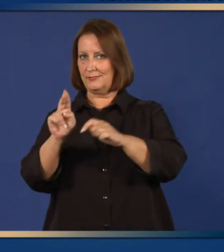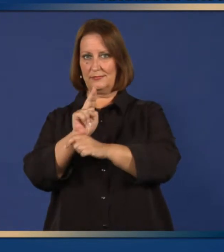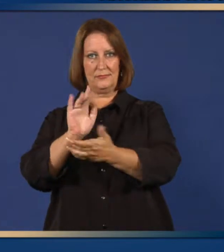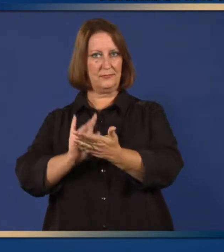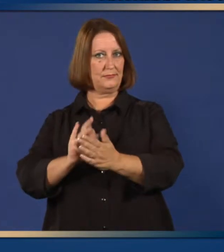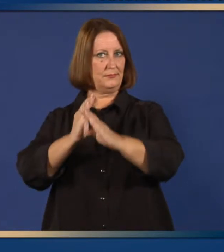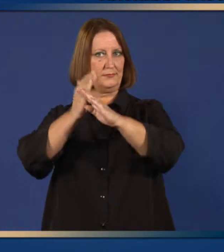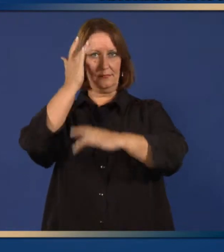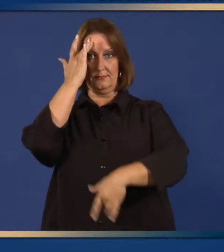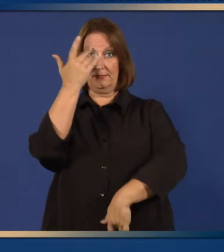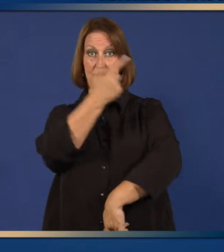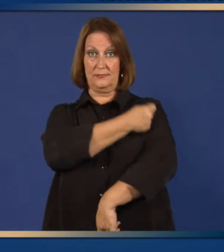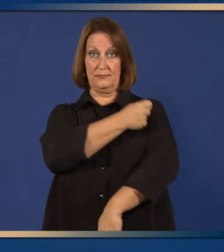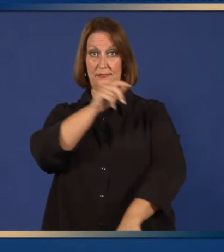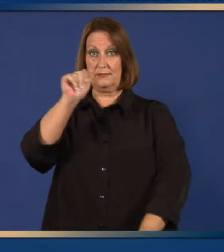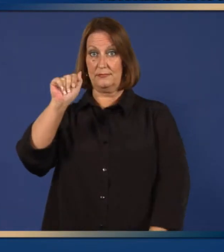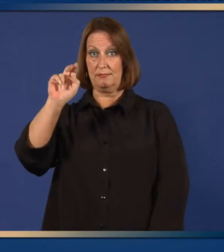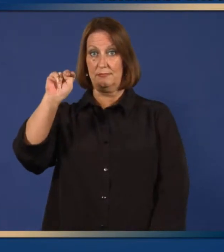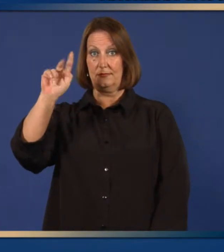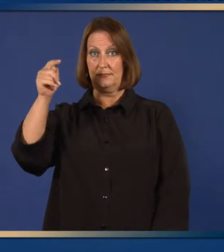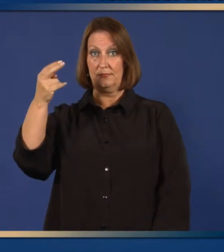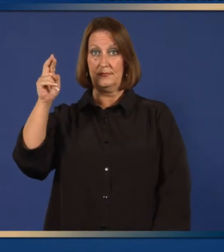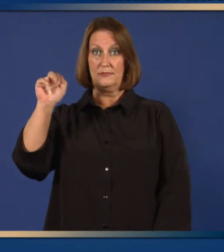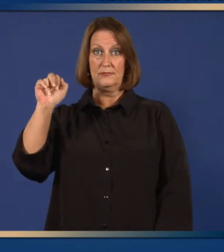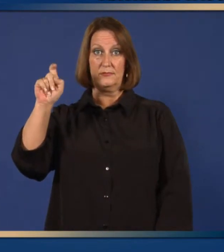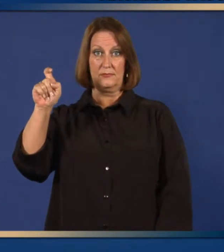people should not get anthrax vaccine.